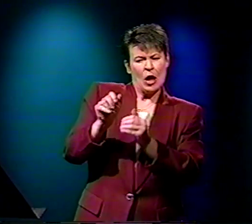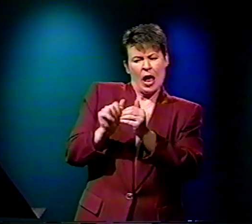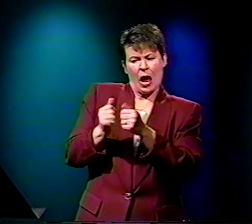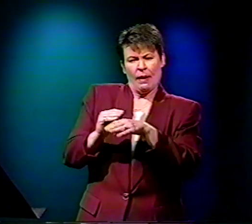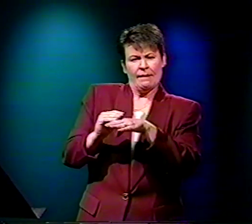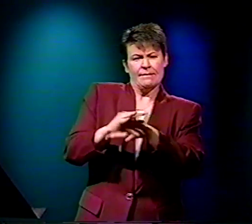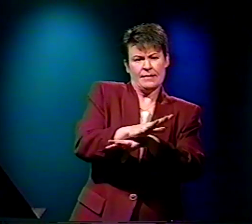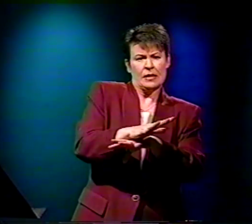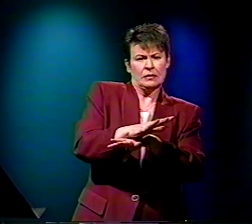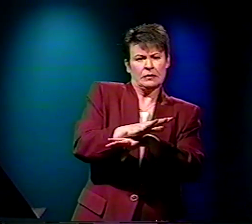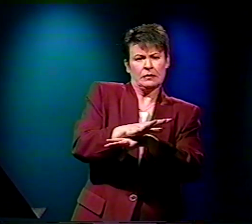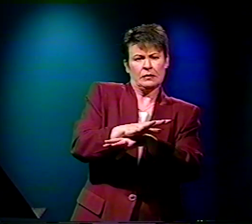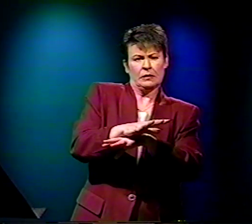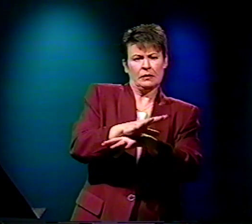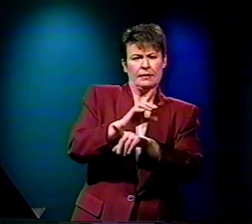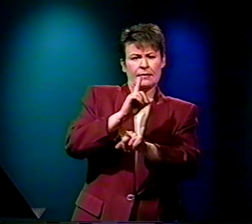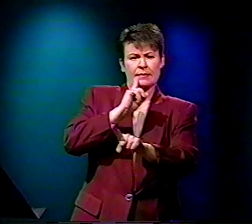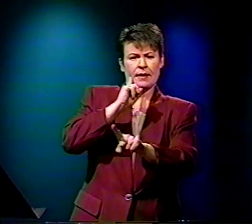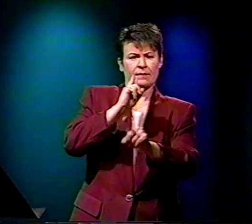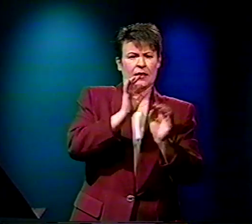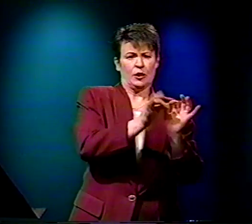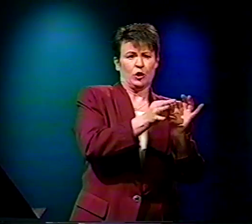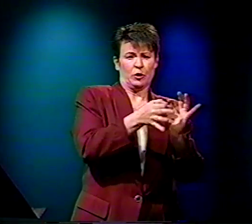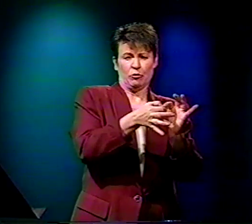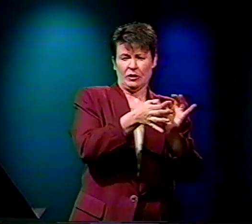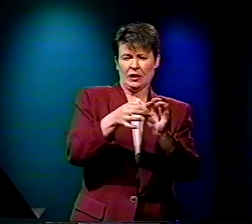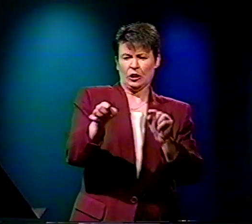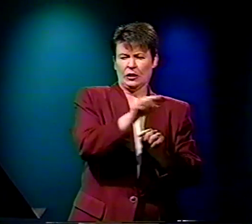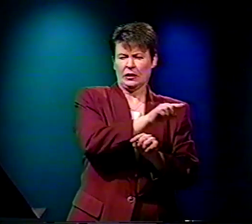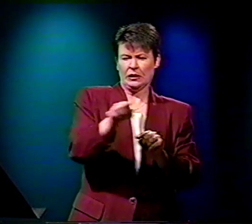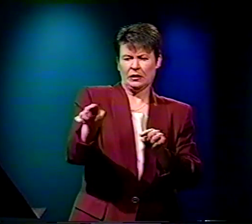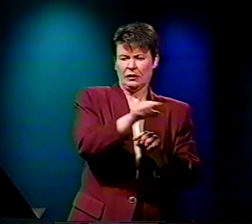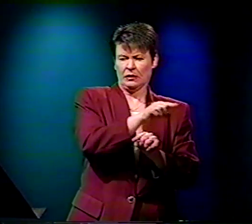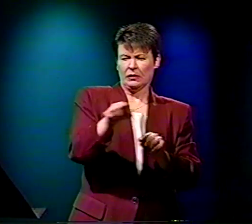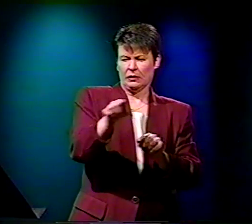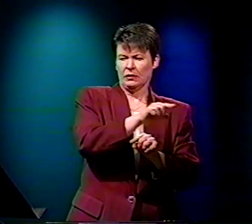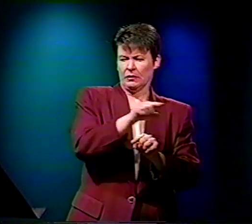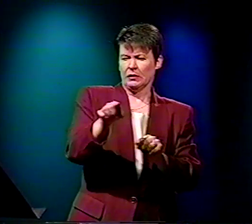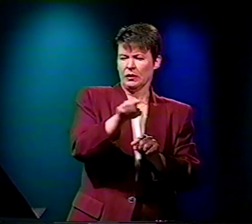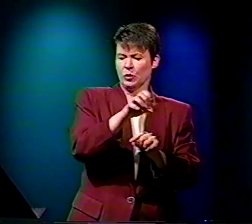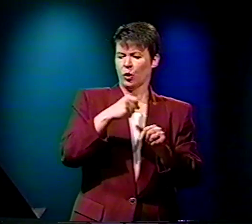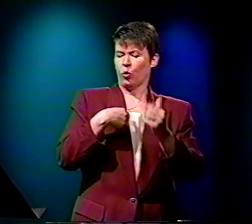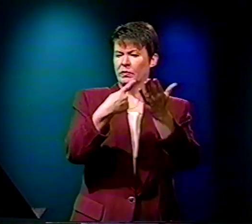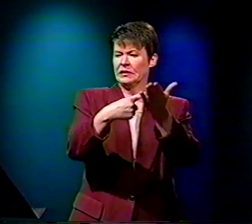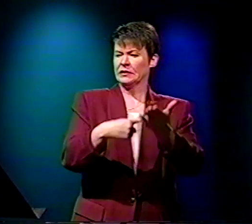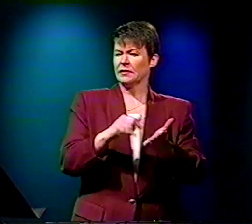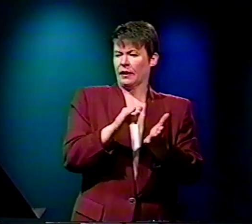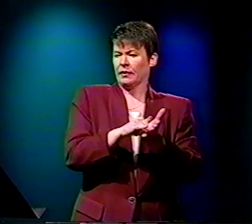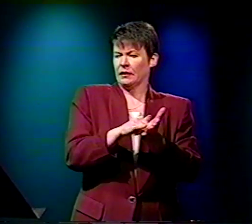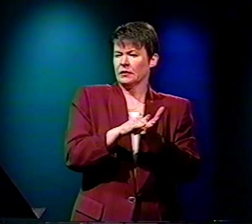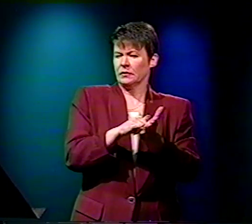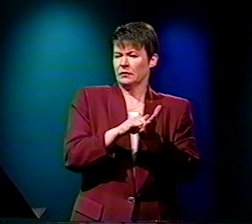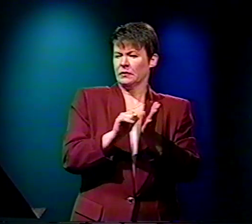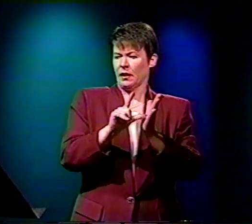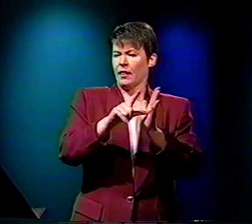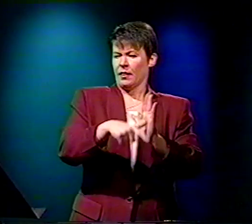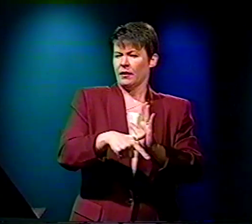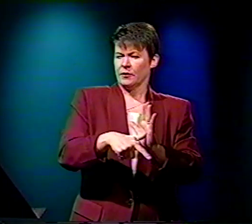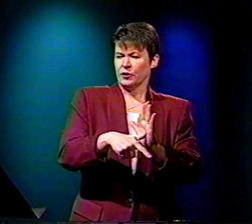What happens there within the dynamics in which there is oppression, and what happens with the relationship between deaf people and their